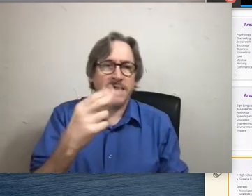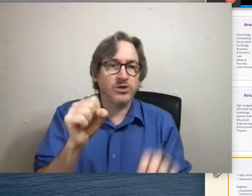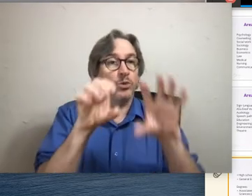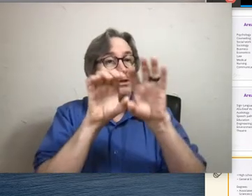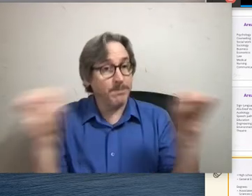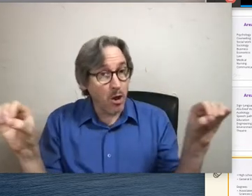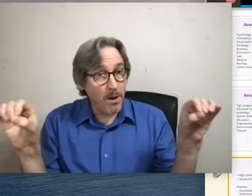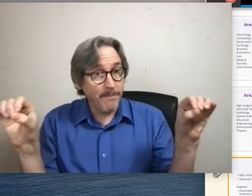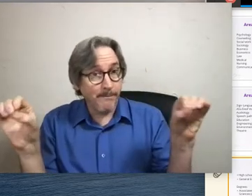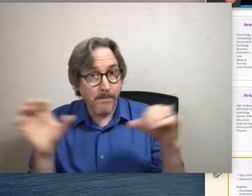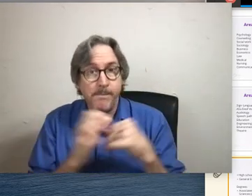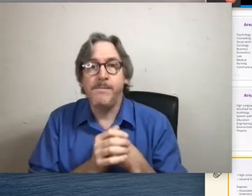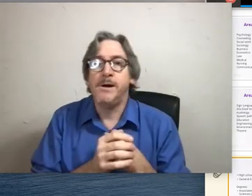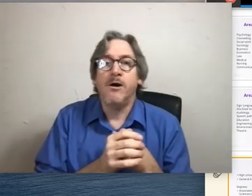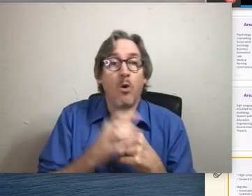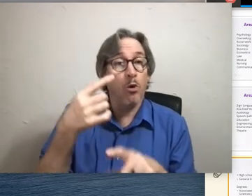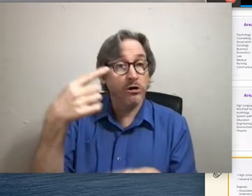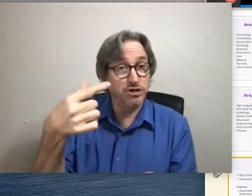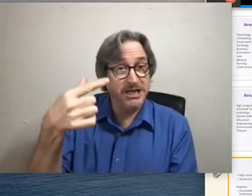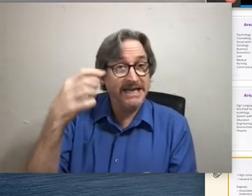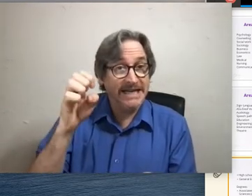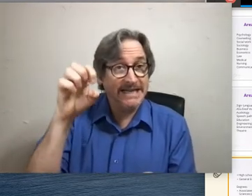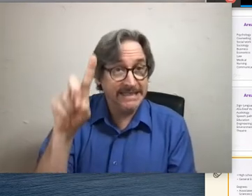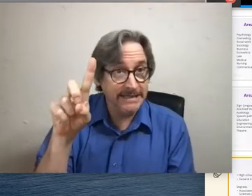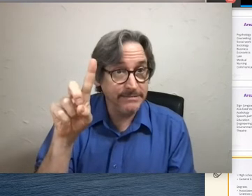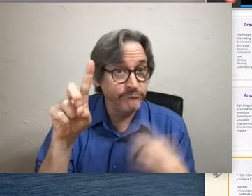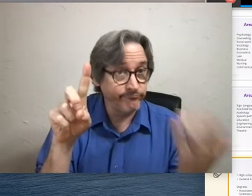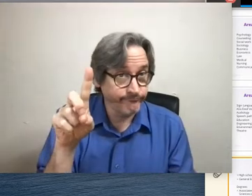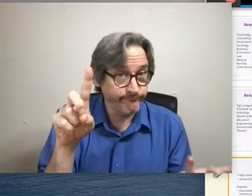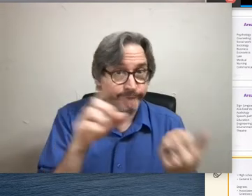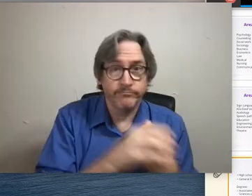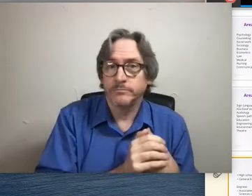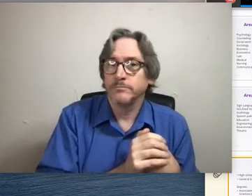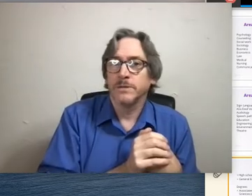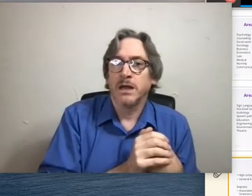High school diploma or GED.